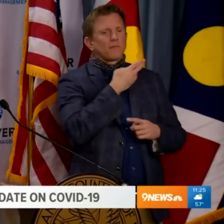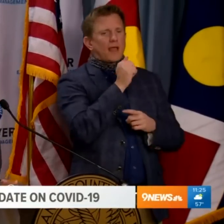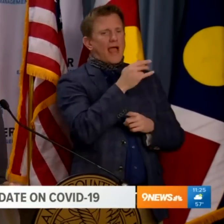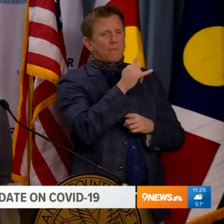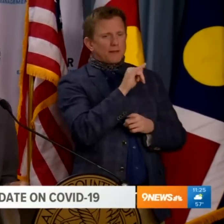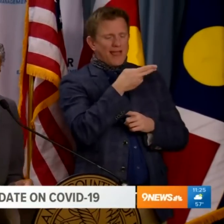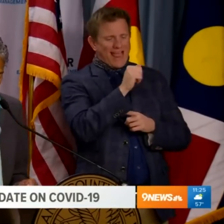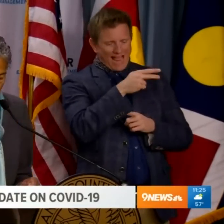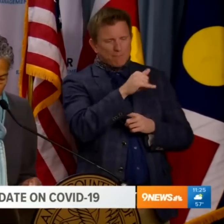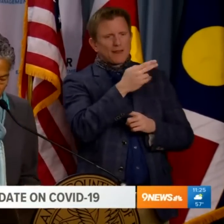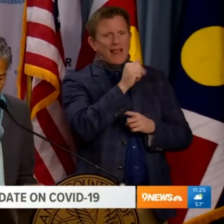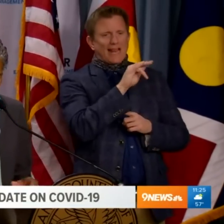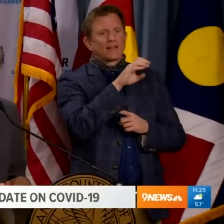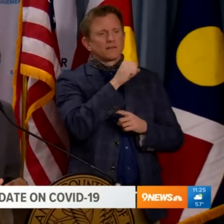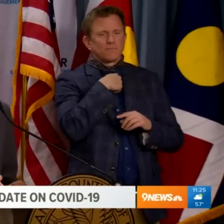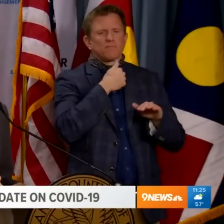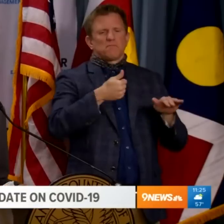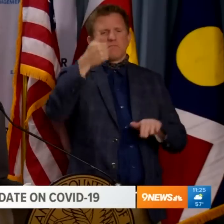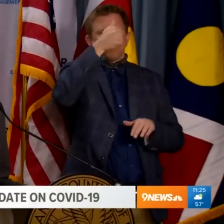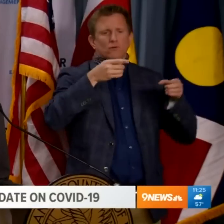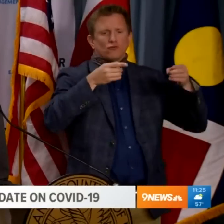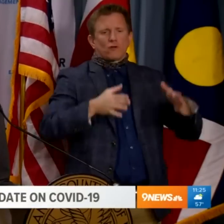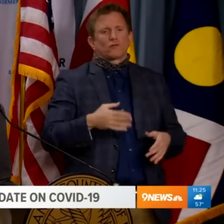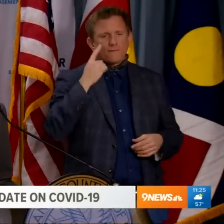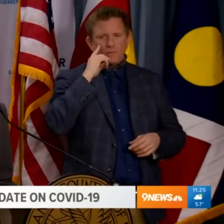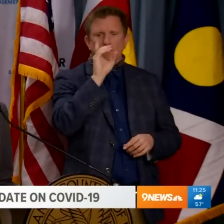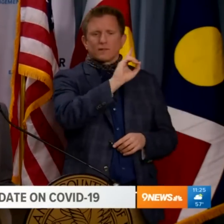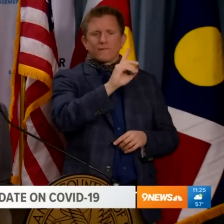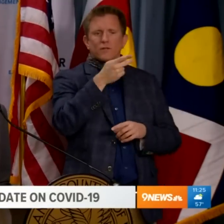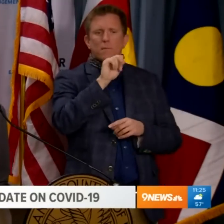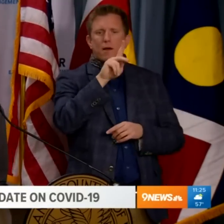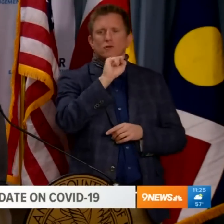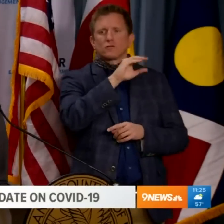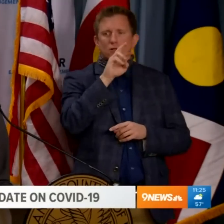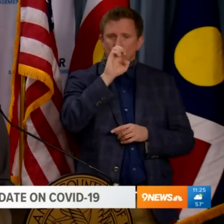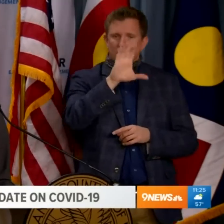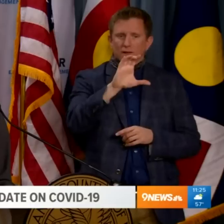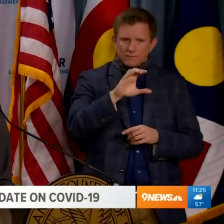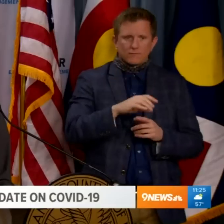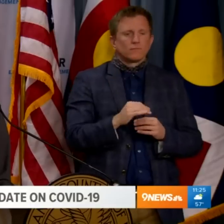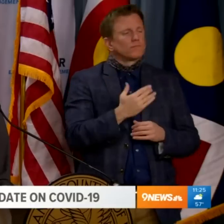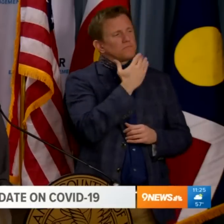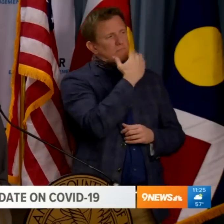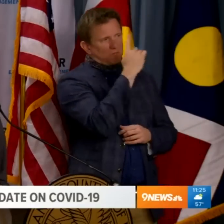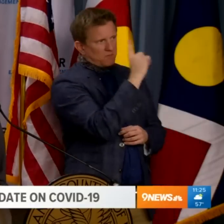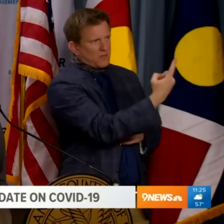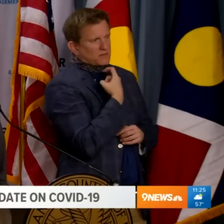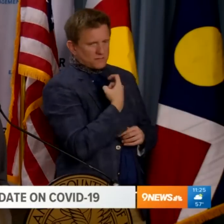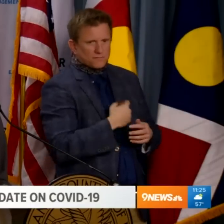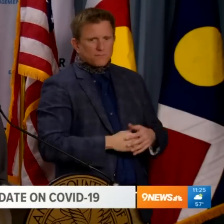for the golf courses reopening? And when should we expect City Park Golf Course to reopen?